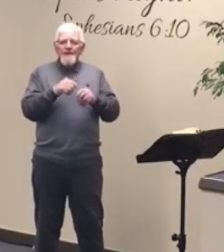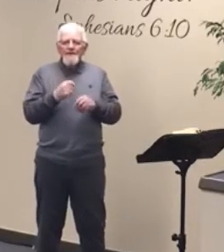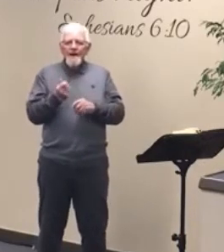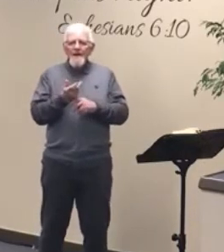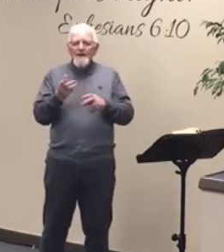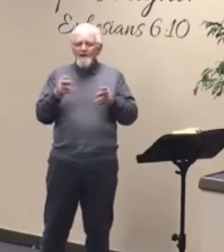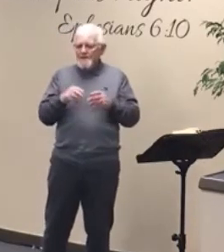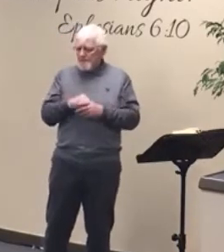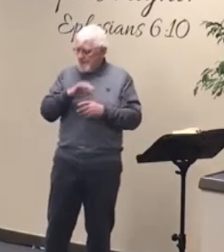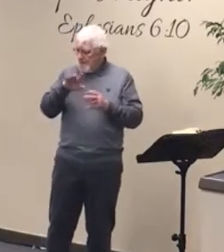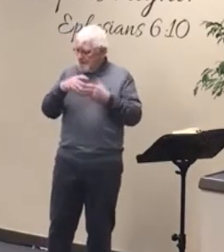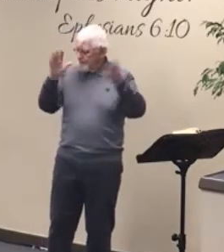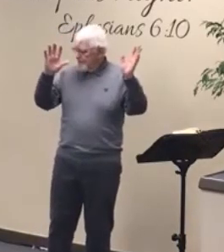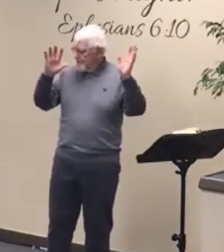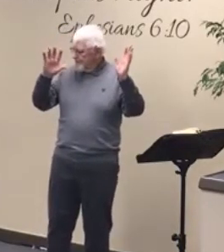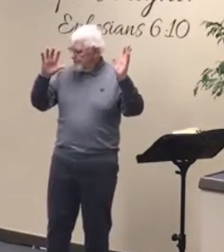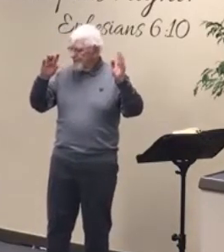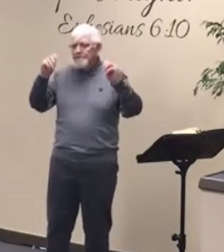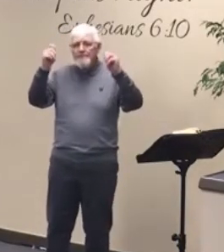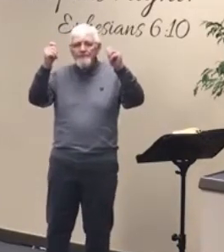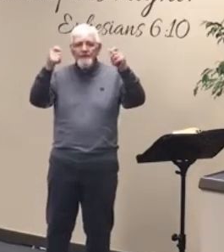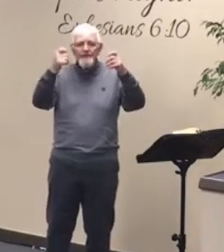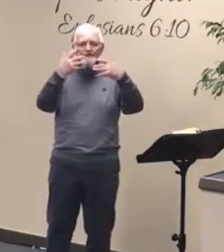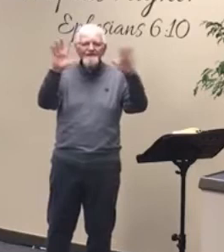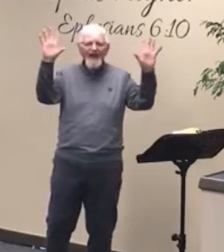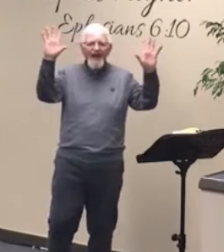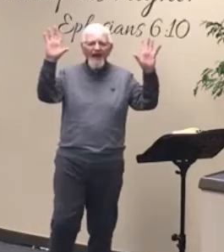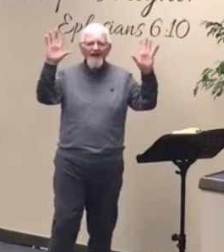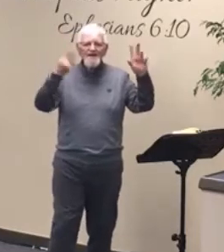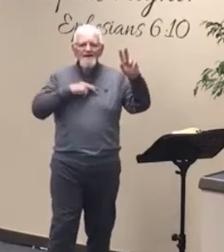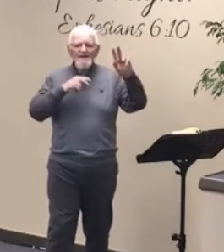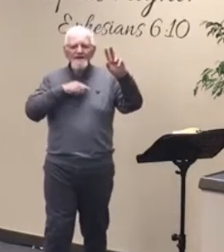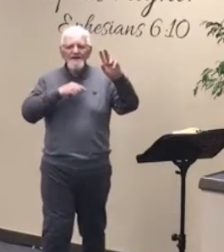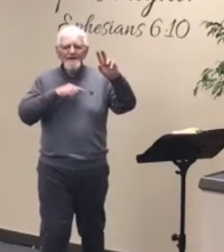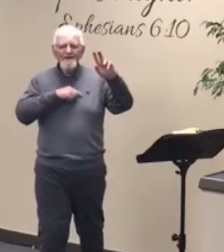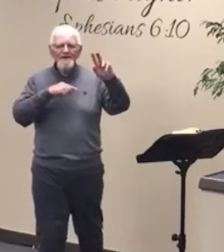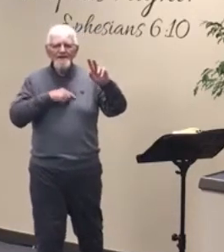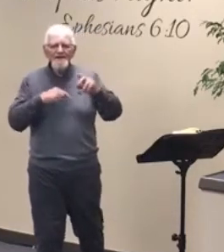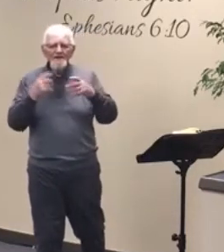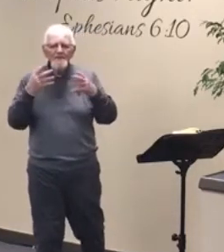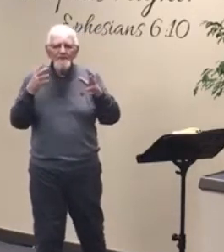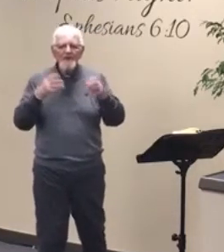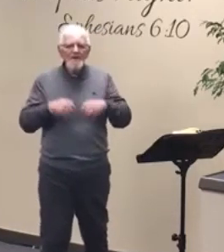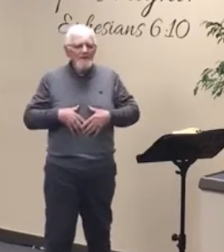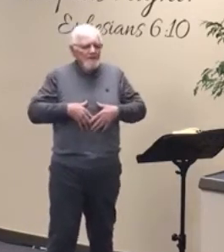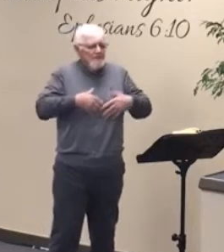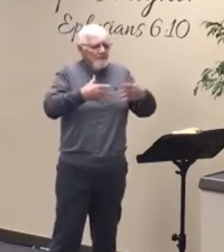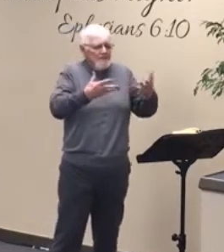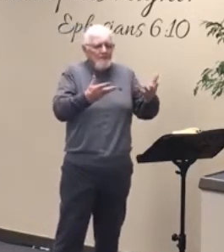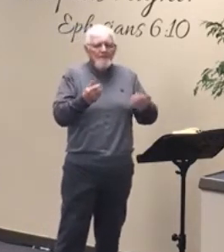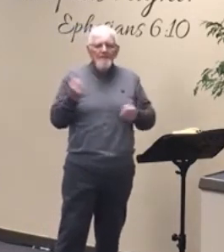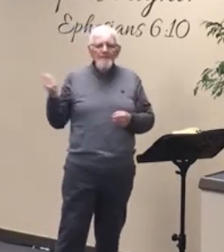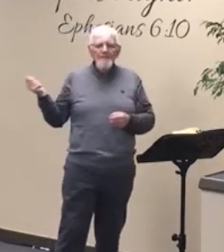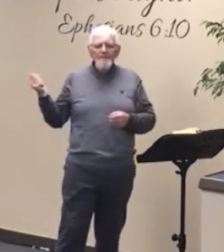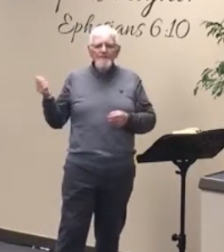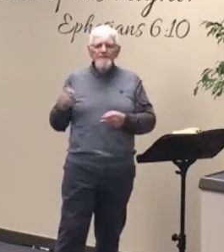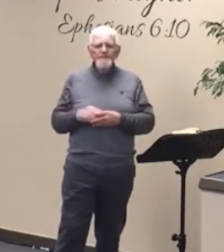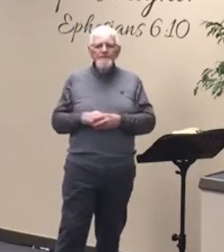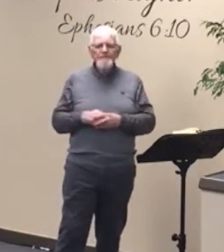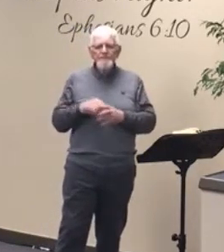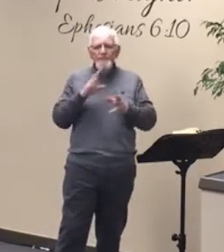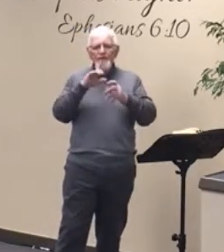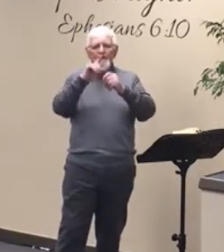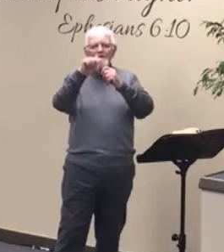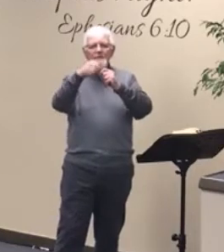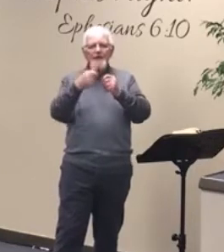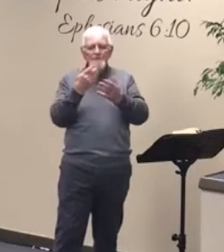over. It was over in a 30-second voicemail left message on somebody else's phone. And we talked later and had a